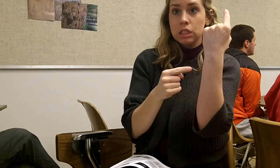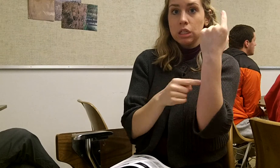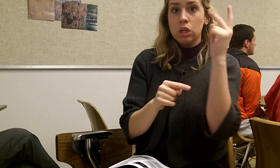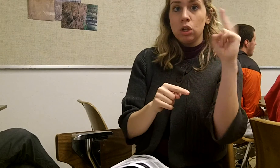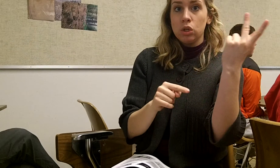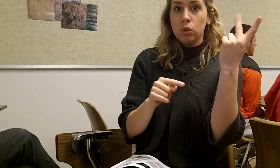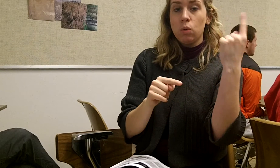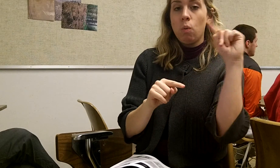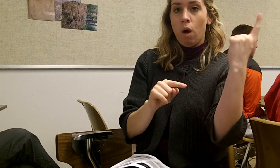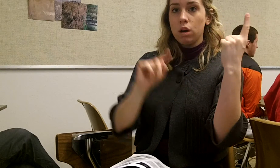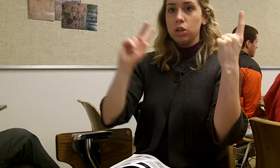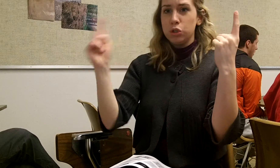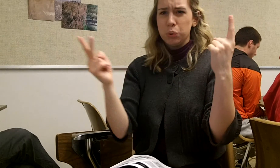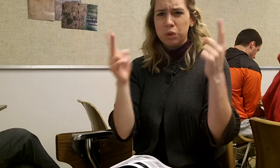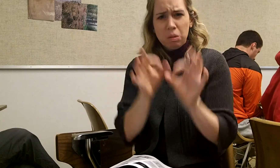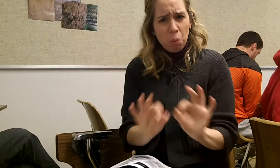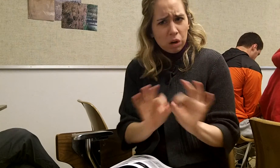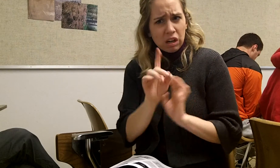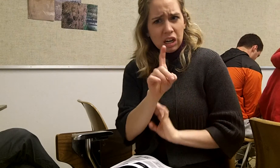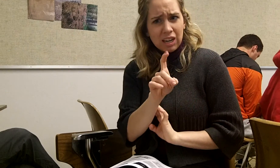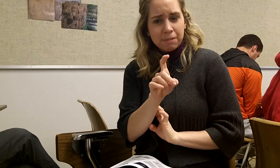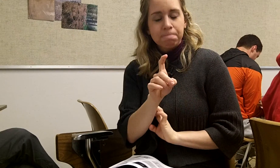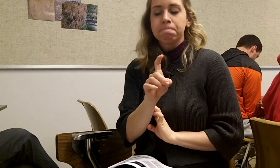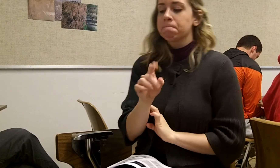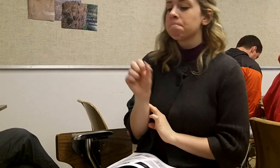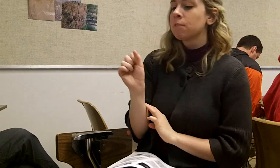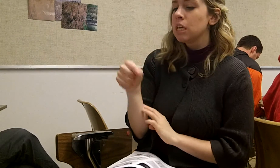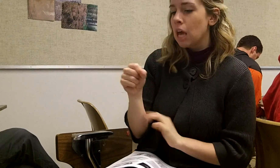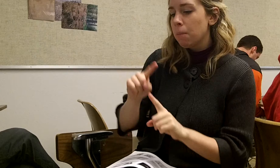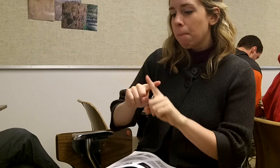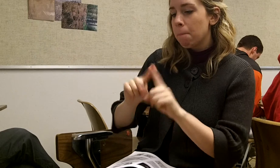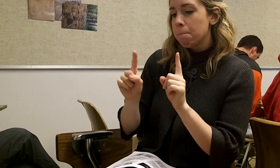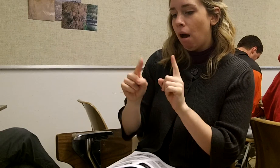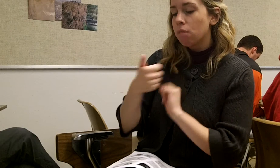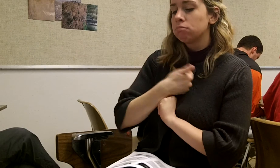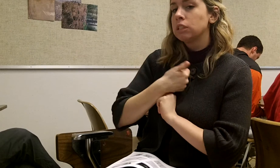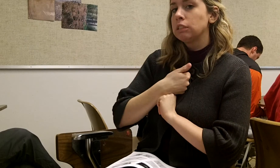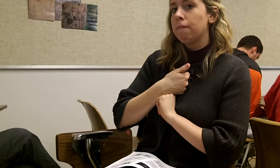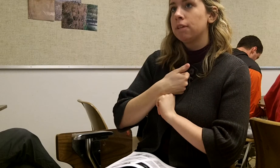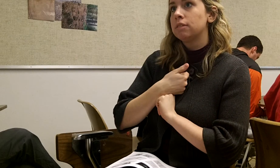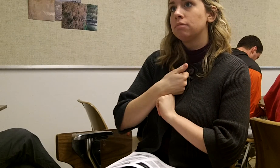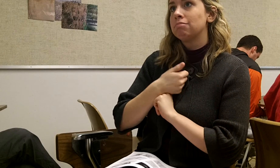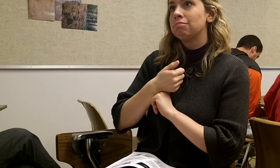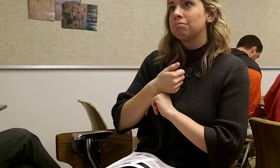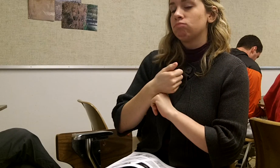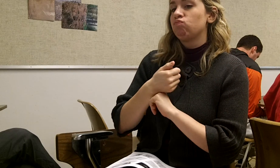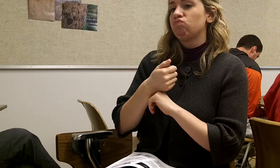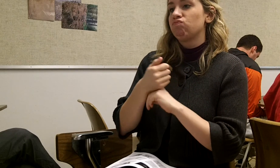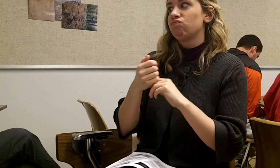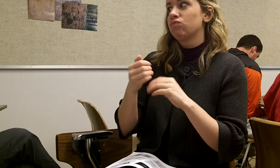it is, although I have actually simplified it. So I'm not going to ask you guys